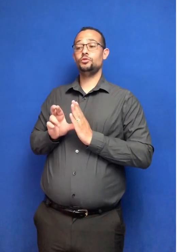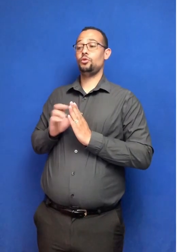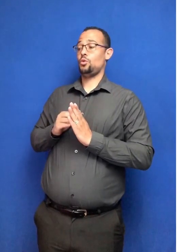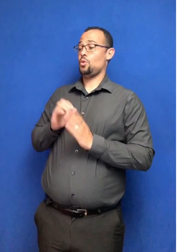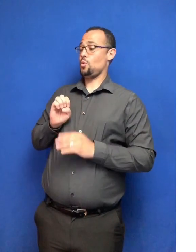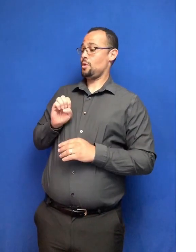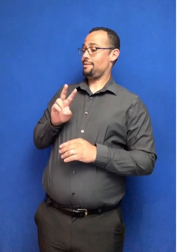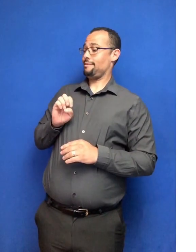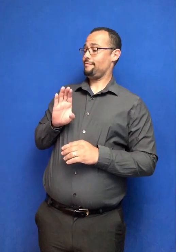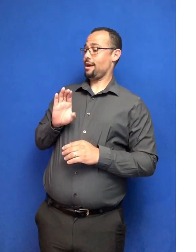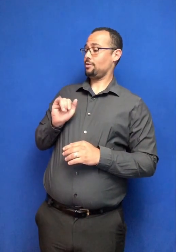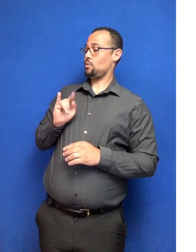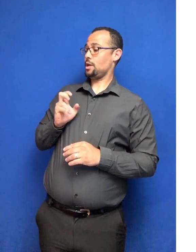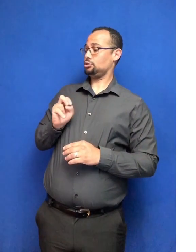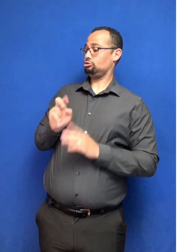go to.